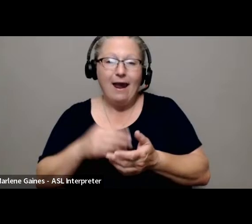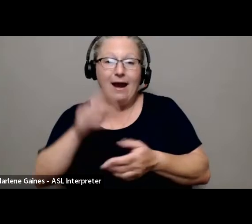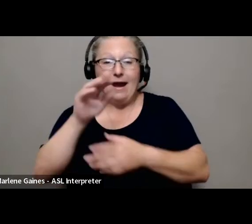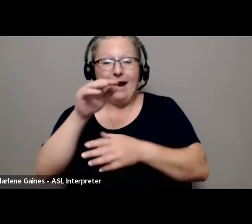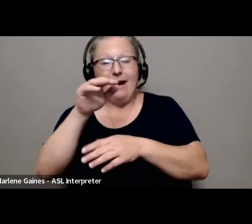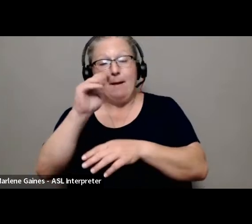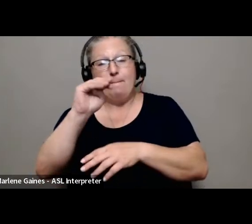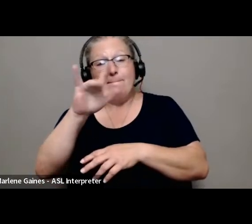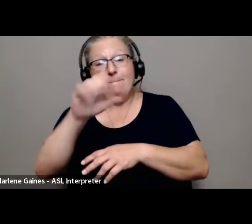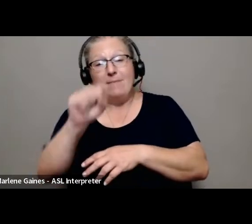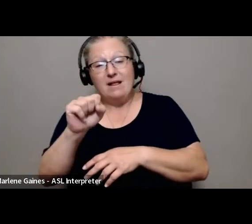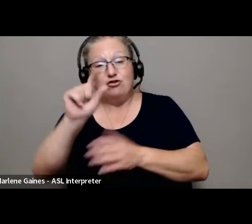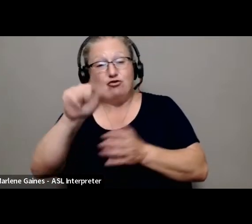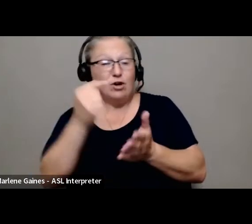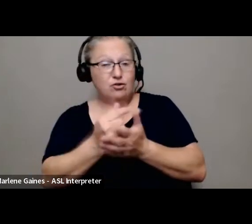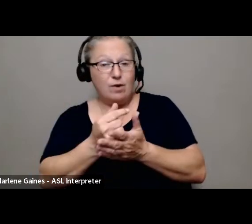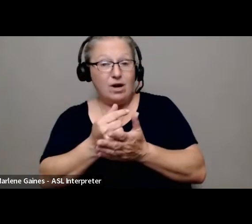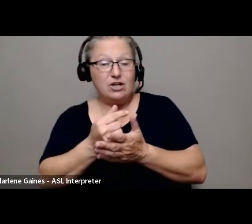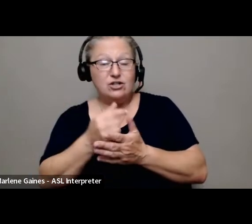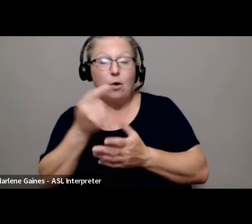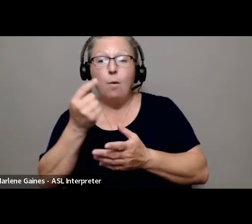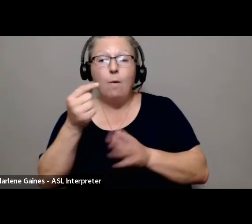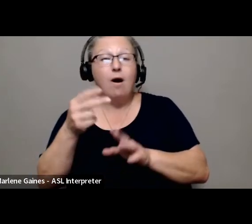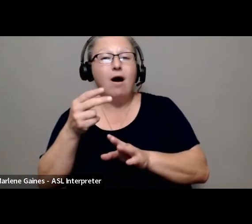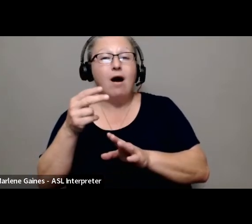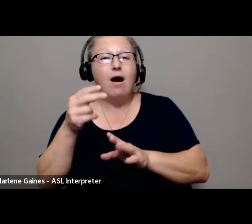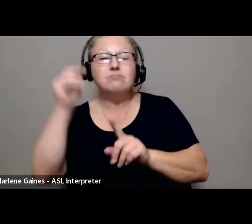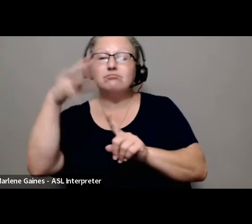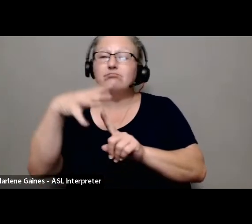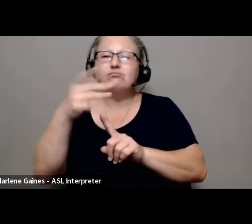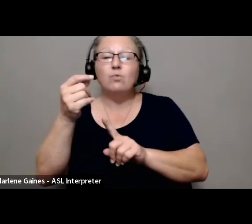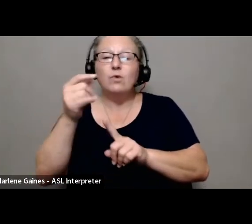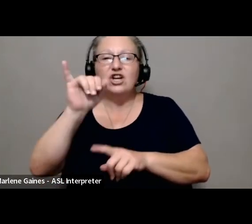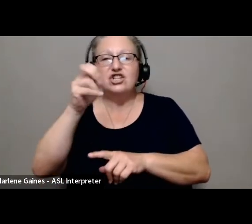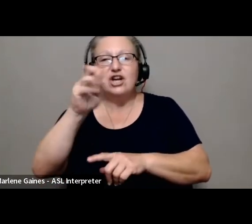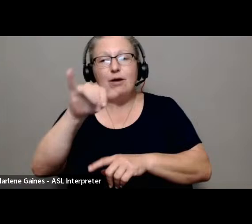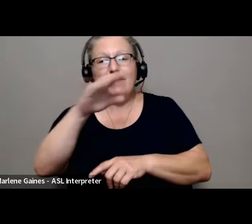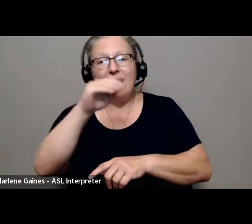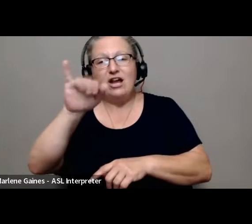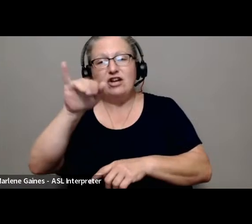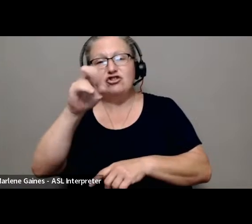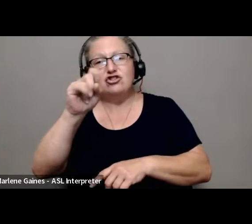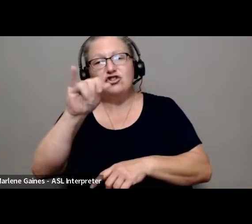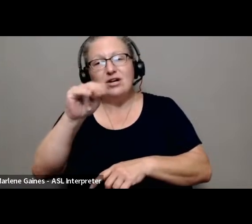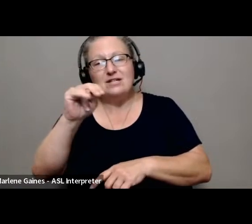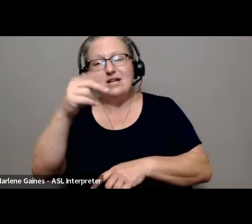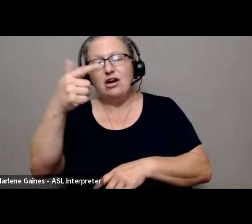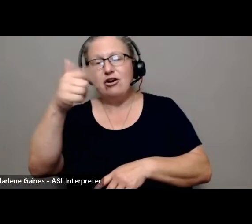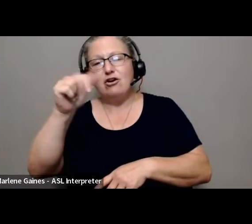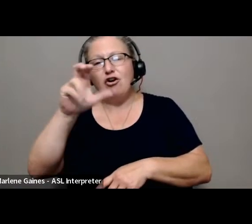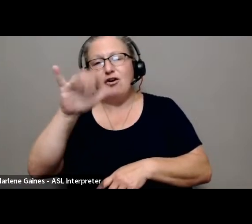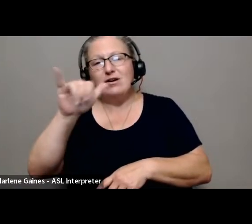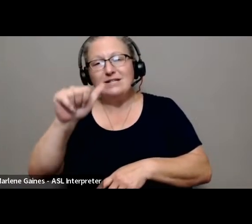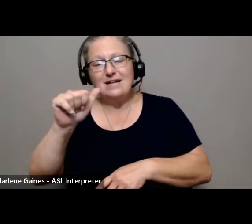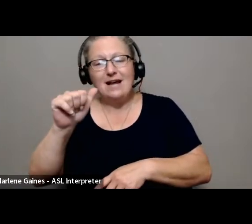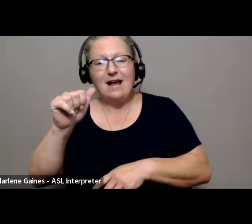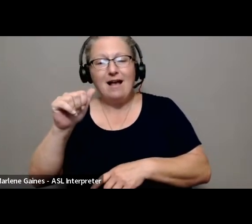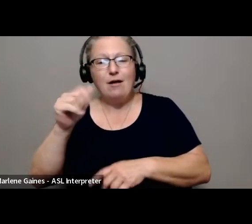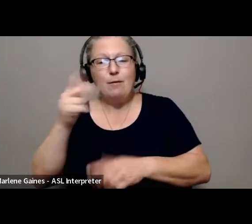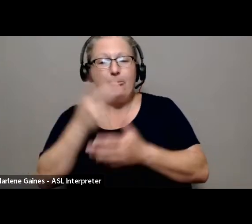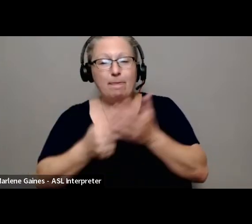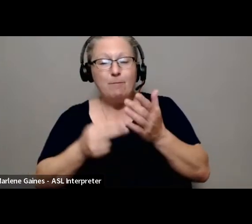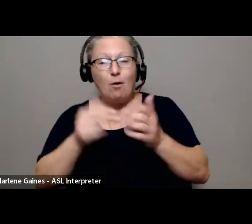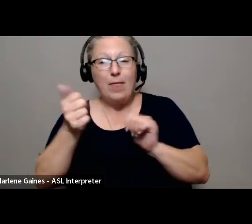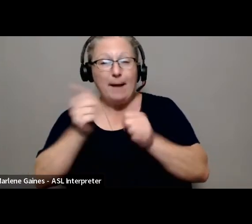Mills graduation was Jeremy and Justin Garcia, who were twins that competed on The